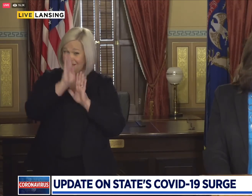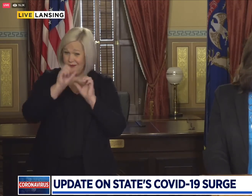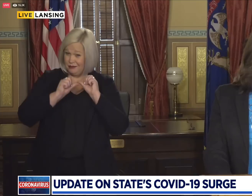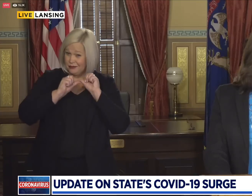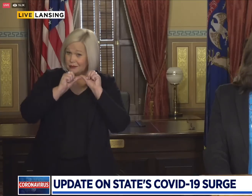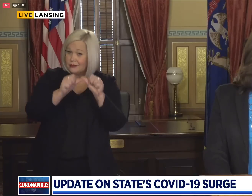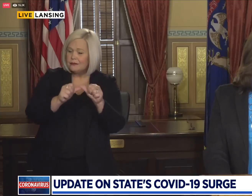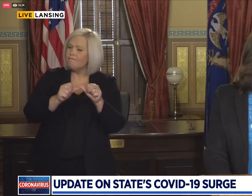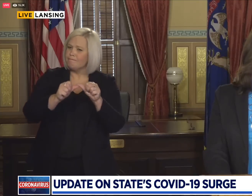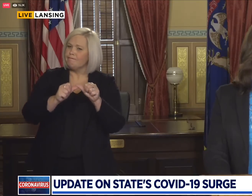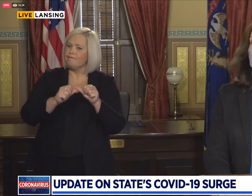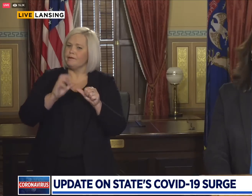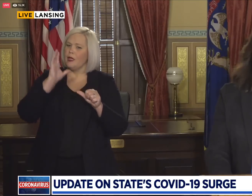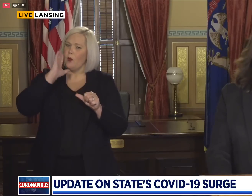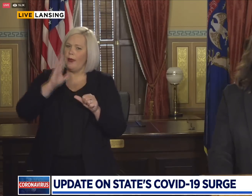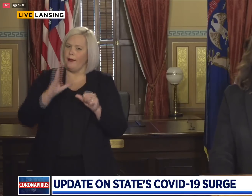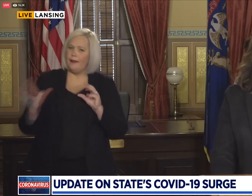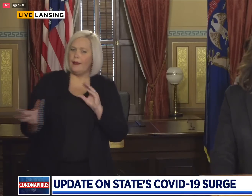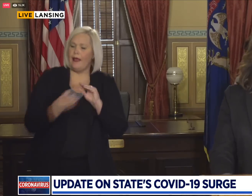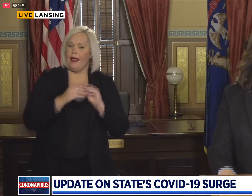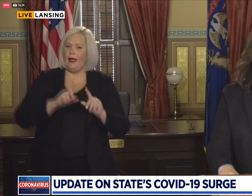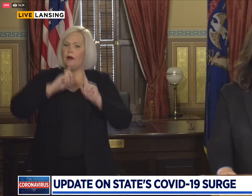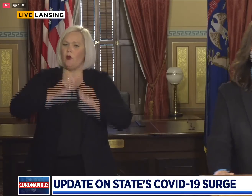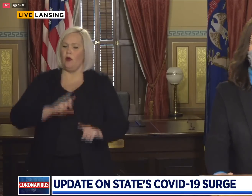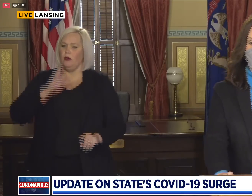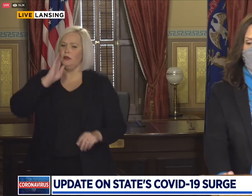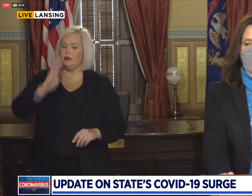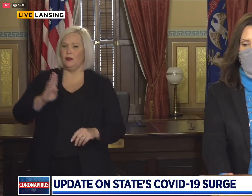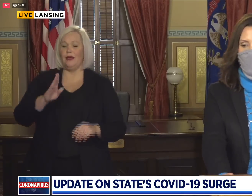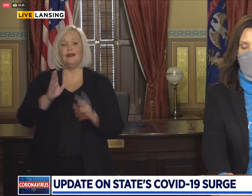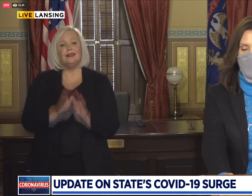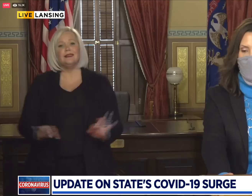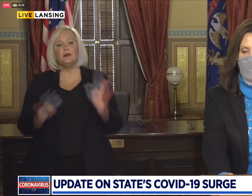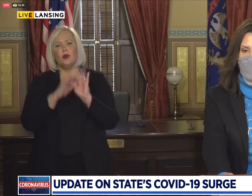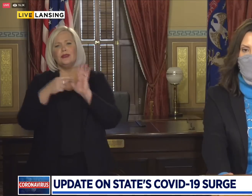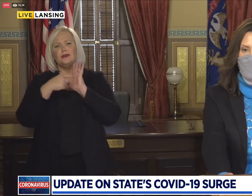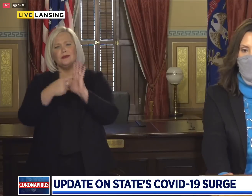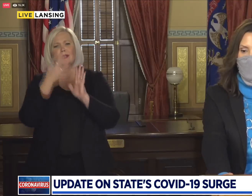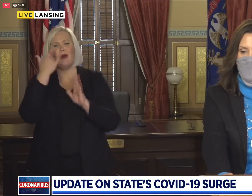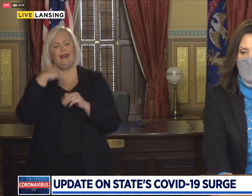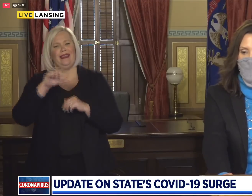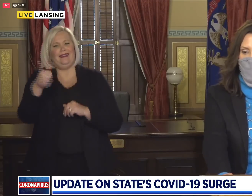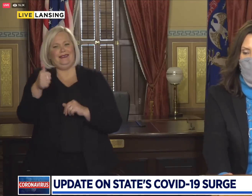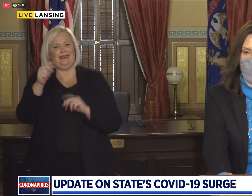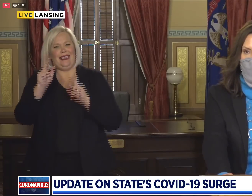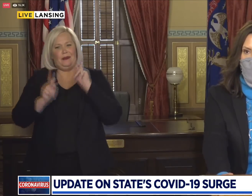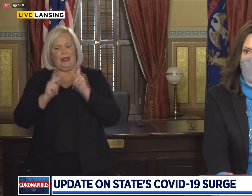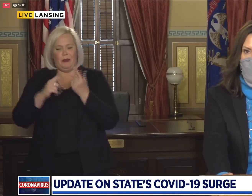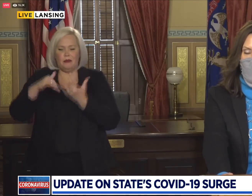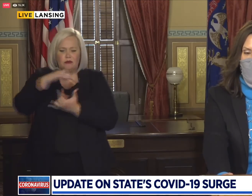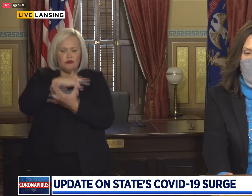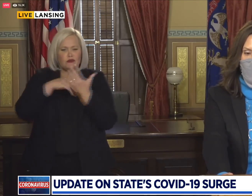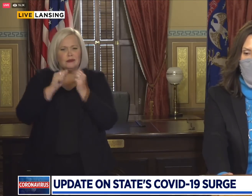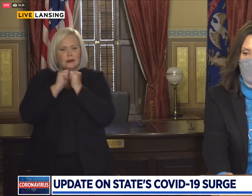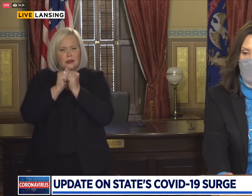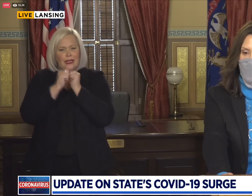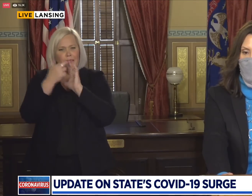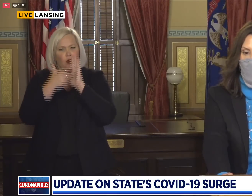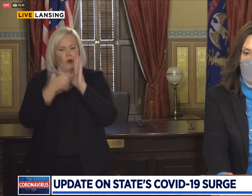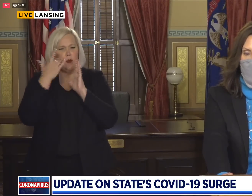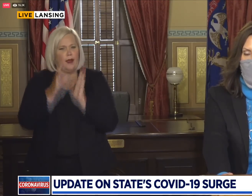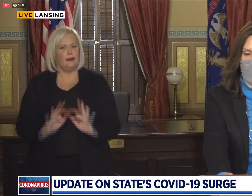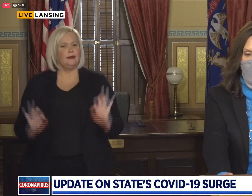no question. And I think it's important to really kind of give an example about why the 10-person rule is